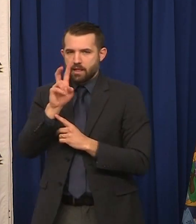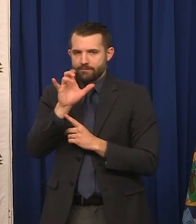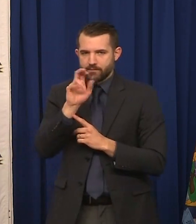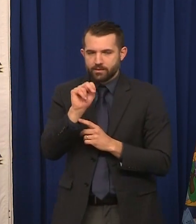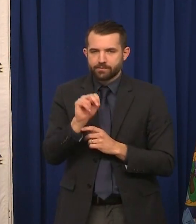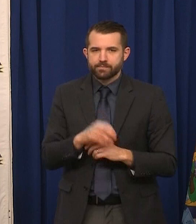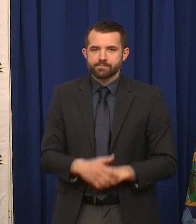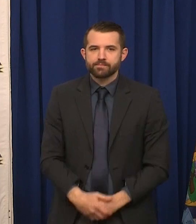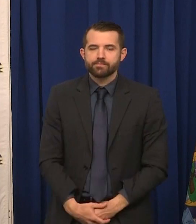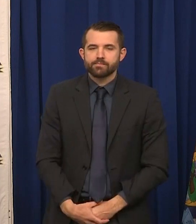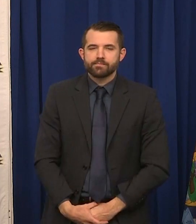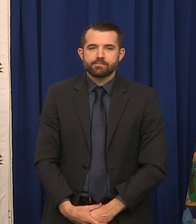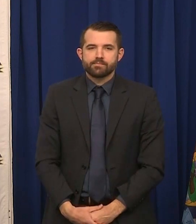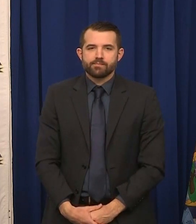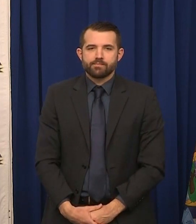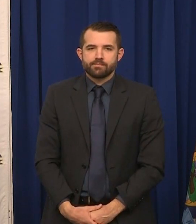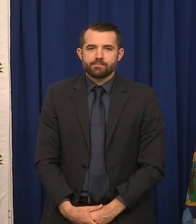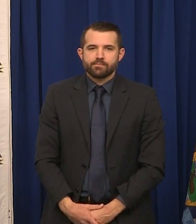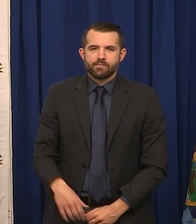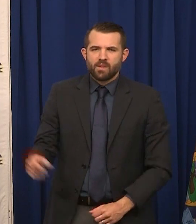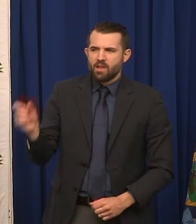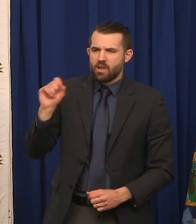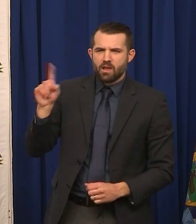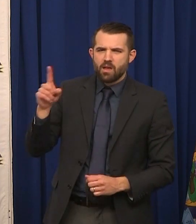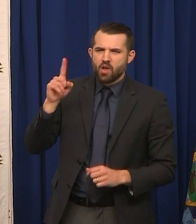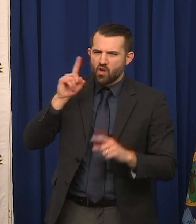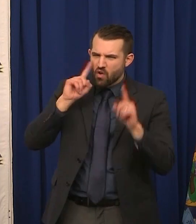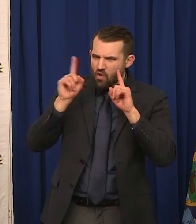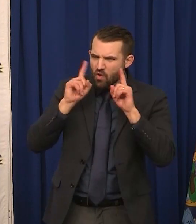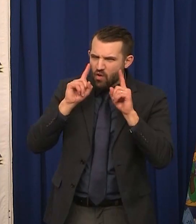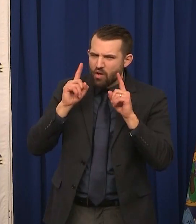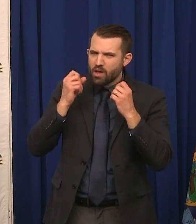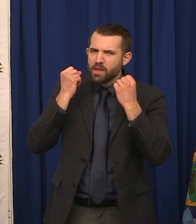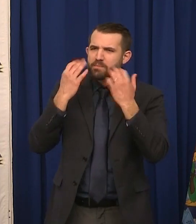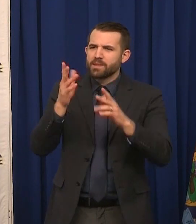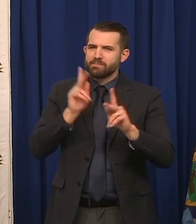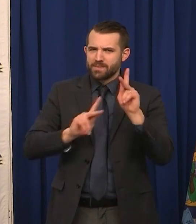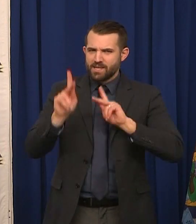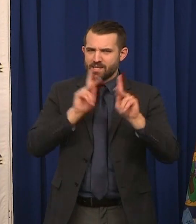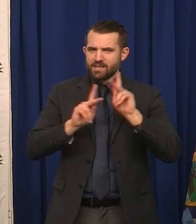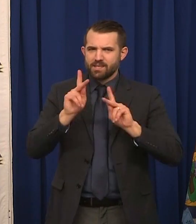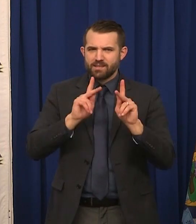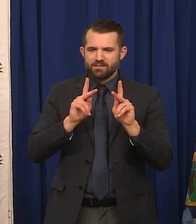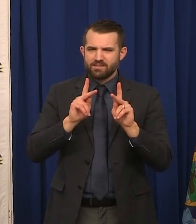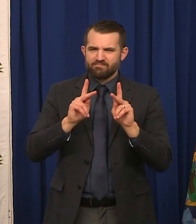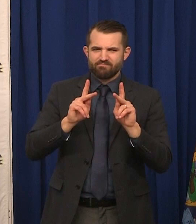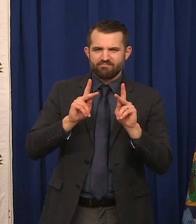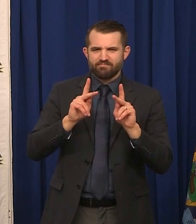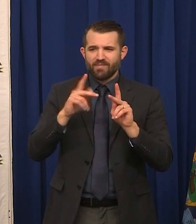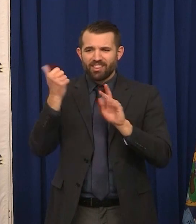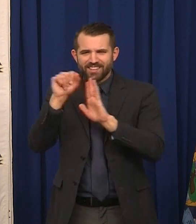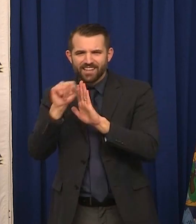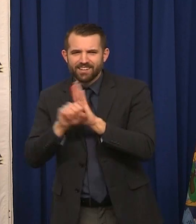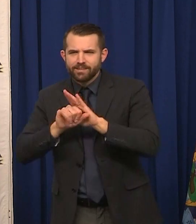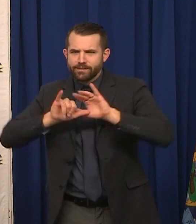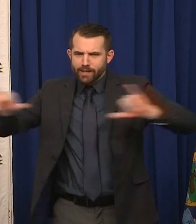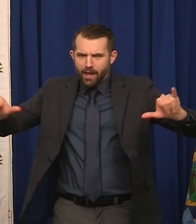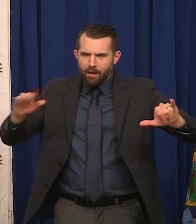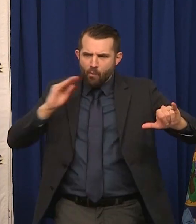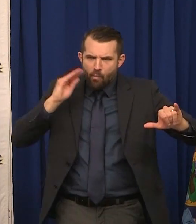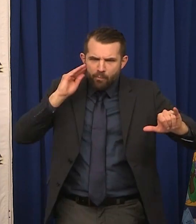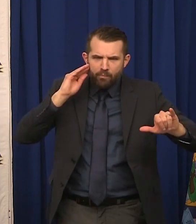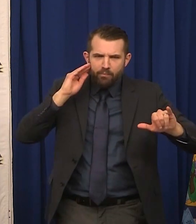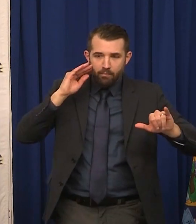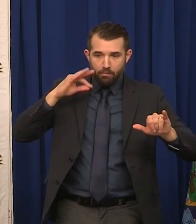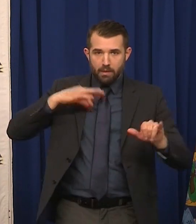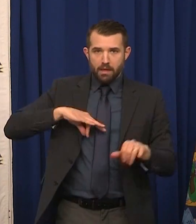hear people asking questions about stay-at-home orders and why Maine has not followed some of the other states. I think last night, as of last night, about 29